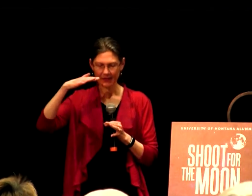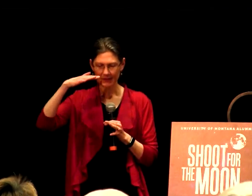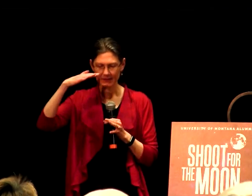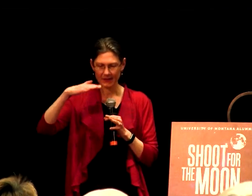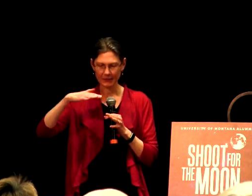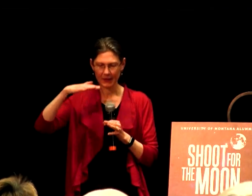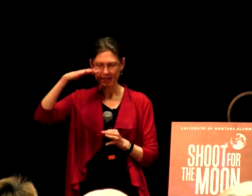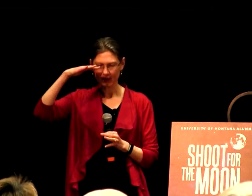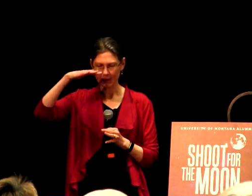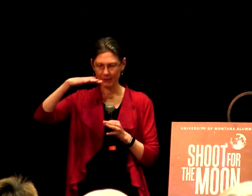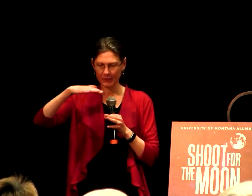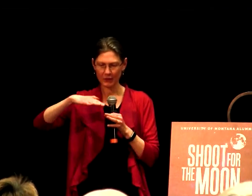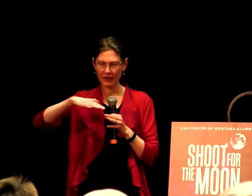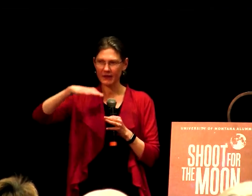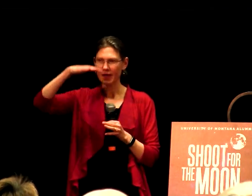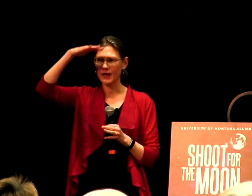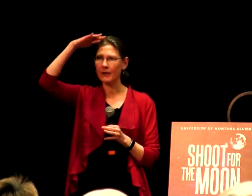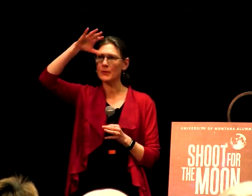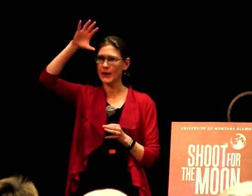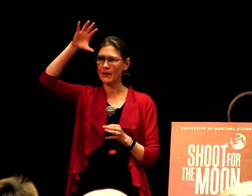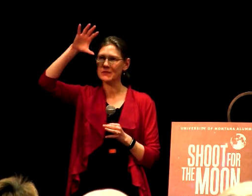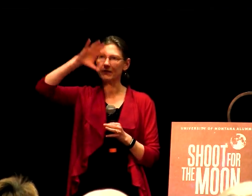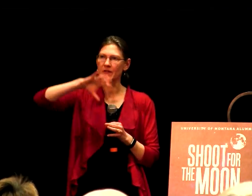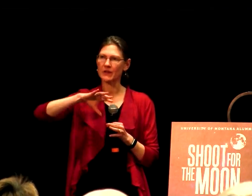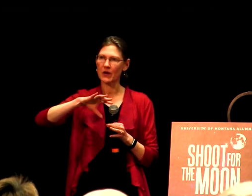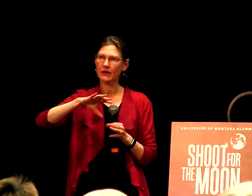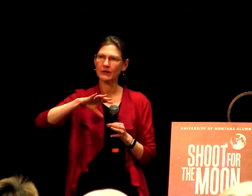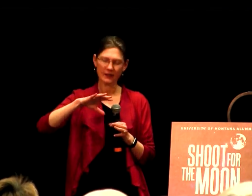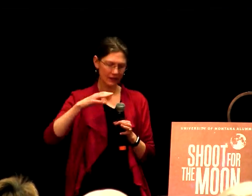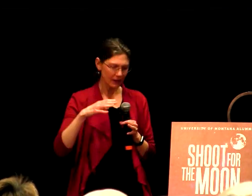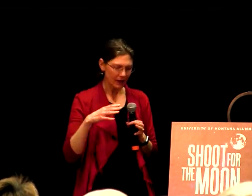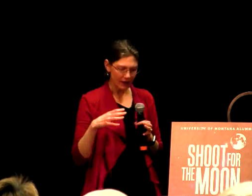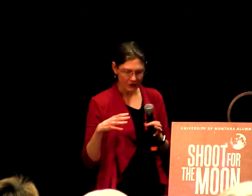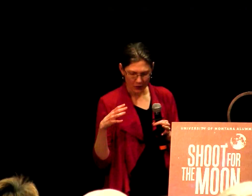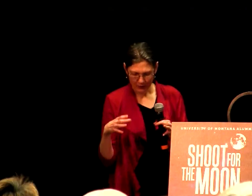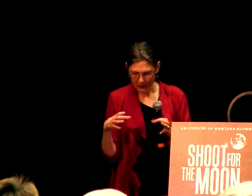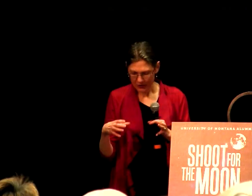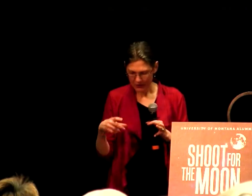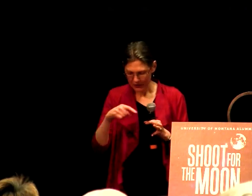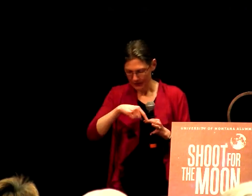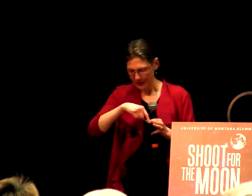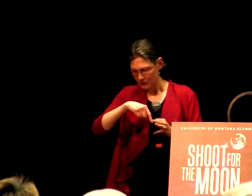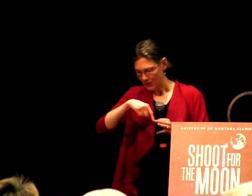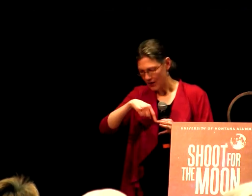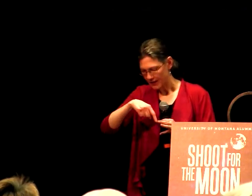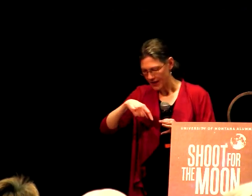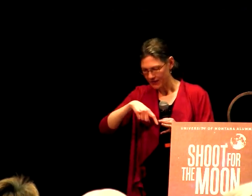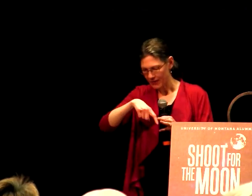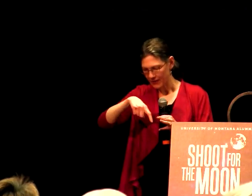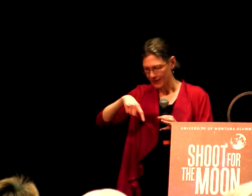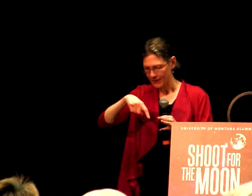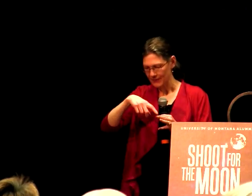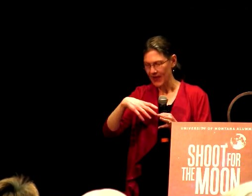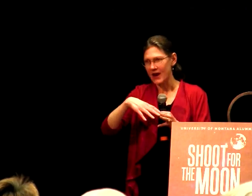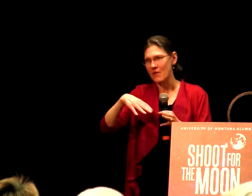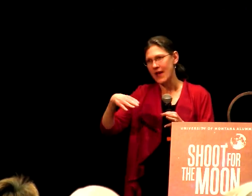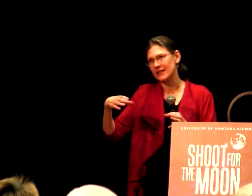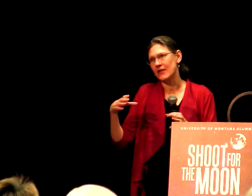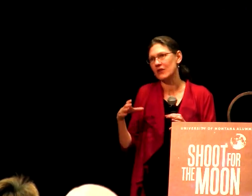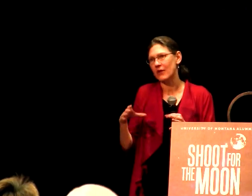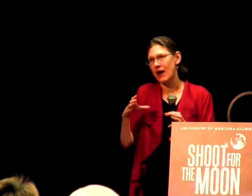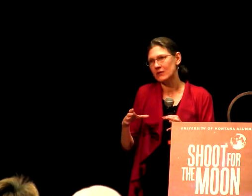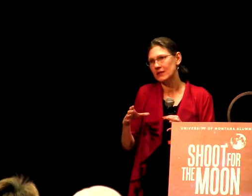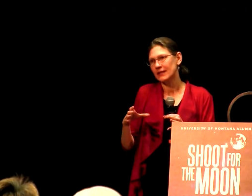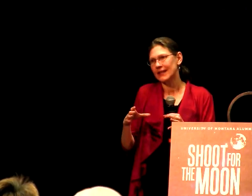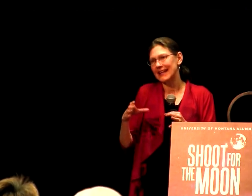there is a displacement between the upper atmosphere and the lower. And so if we just draw a line around the air mass